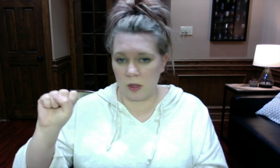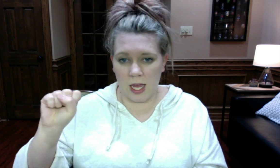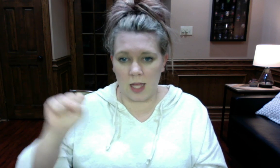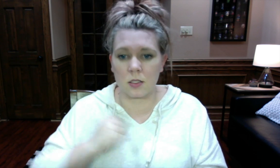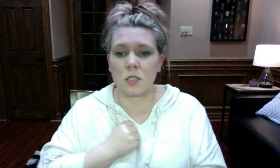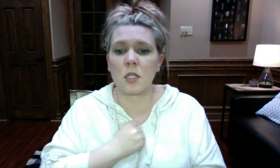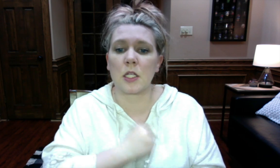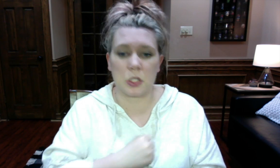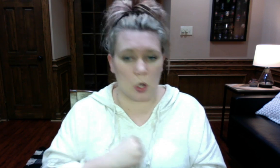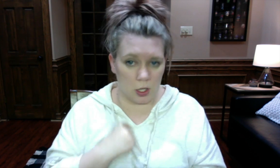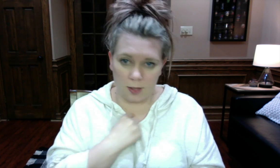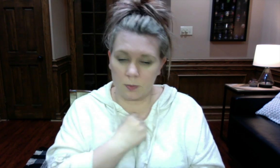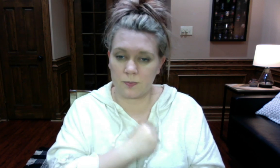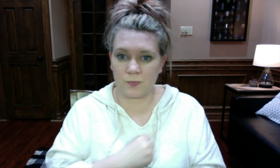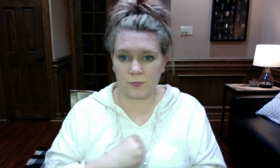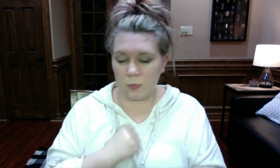S is sorry. Okay?